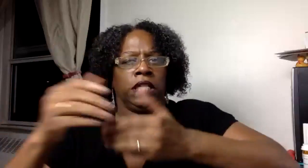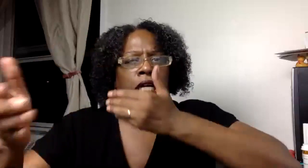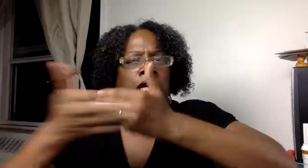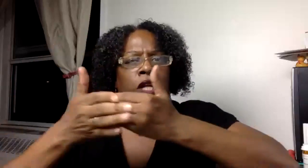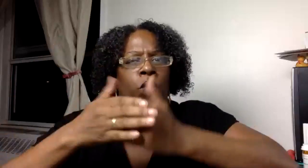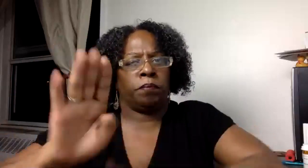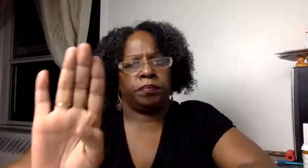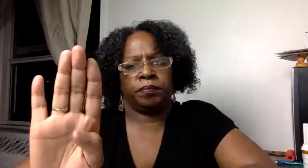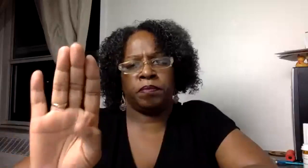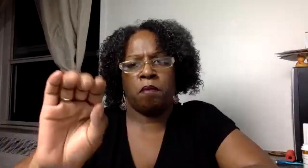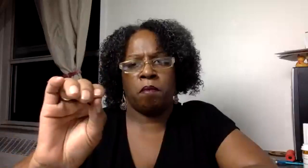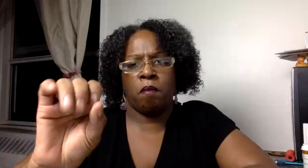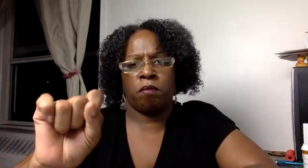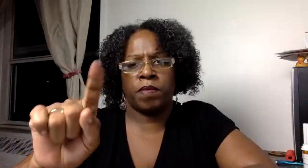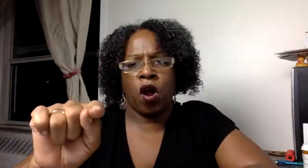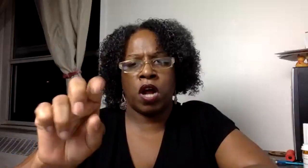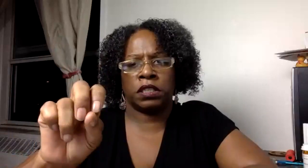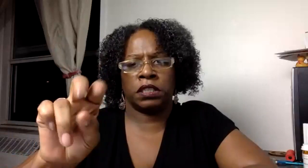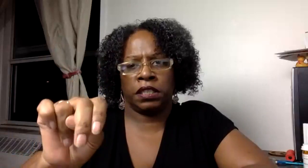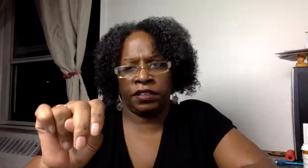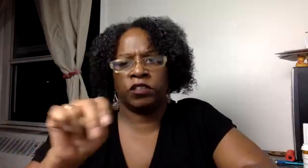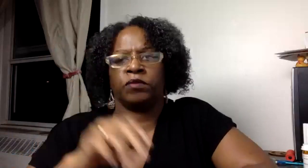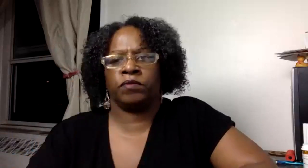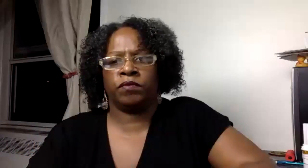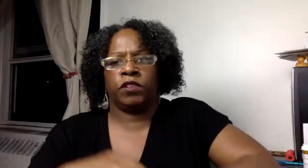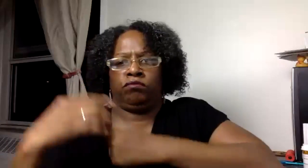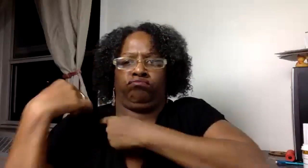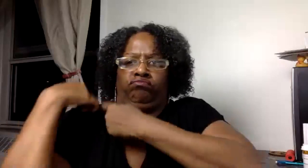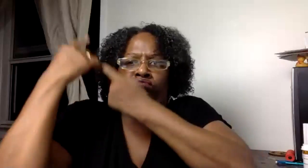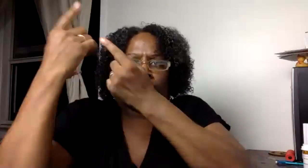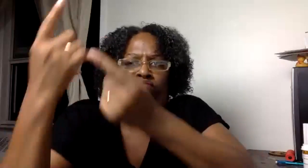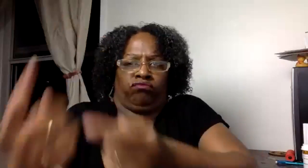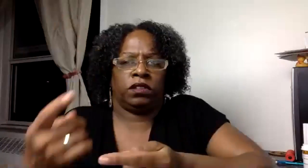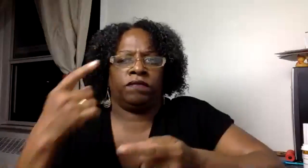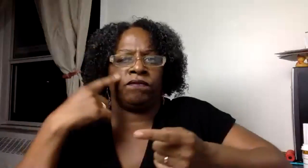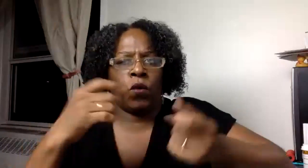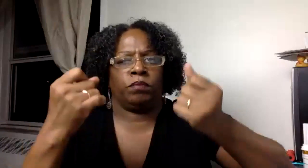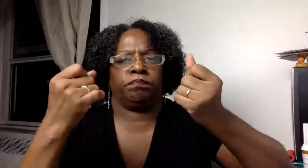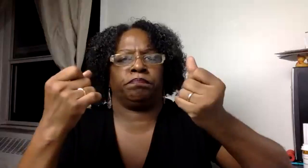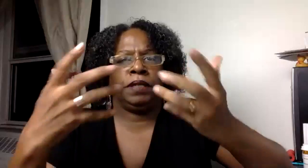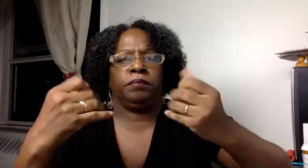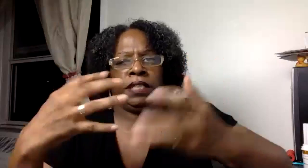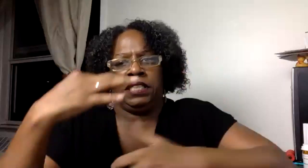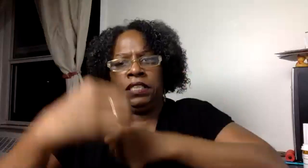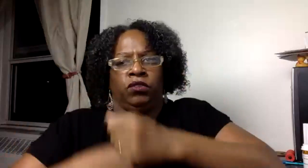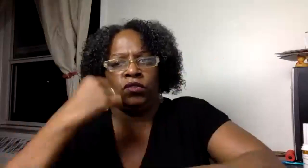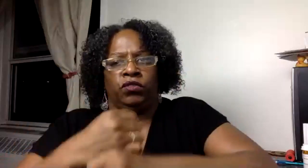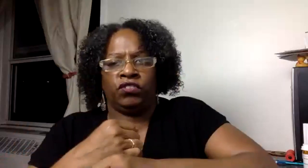got along. Everyone was close. And reiterating again, this was in Boston. And so I've been there now for